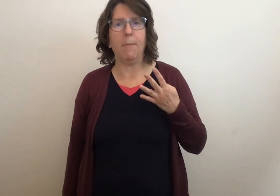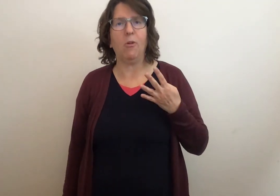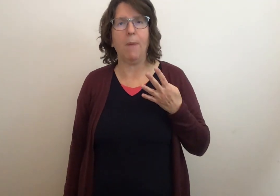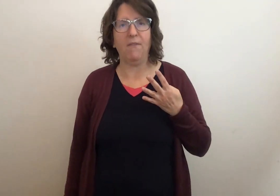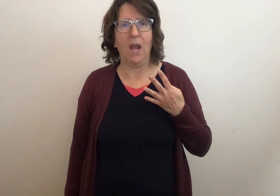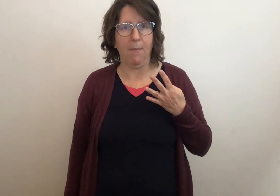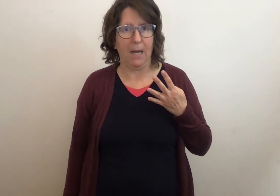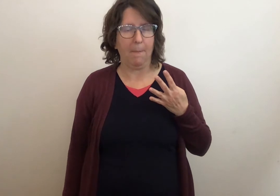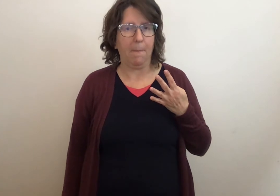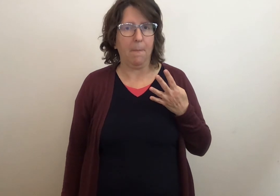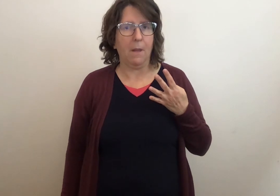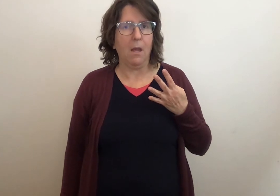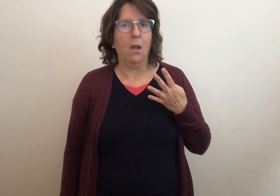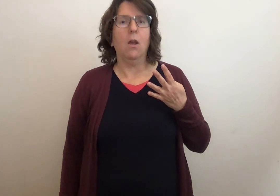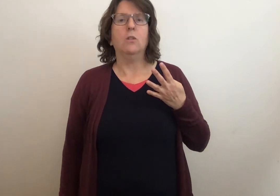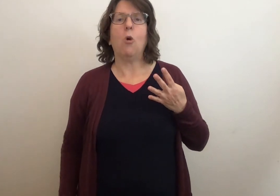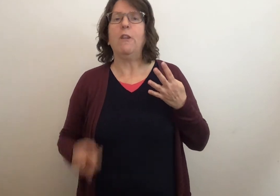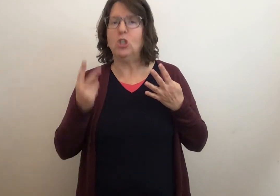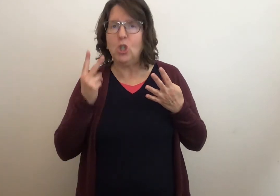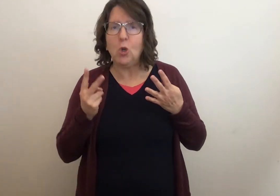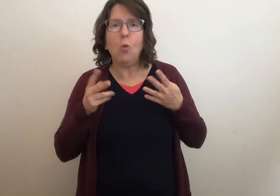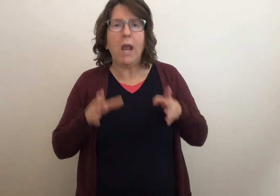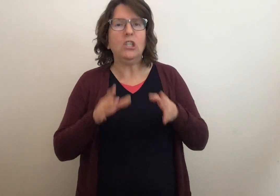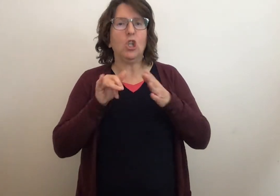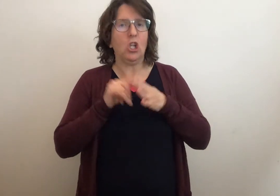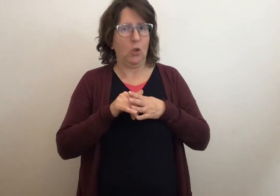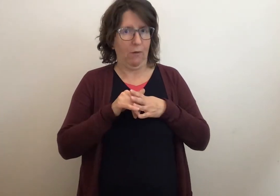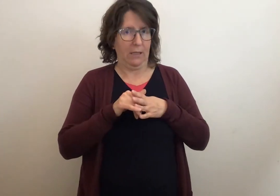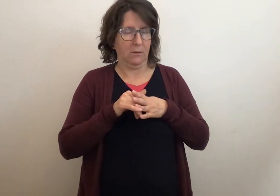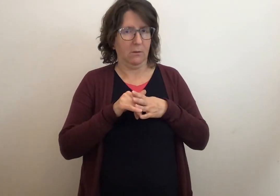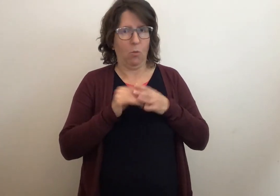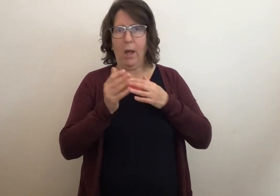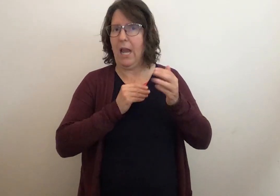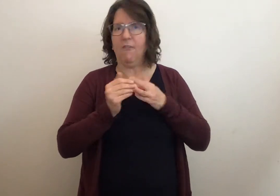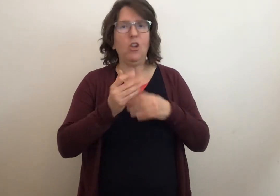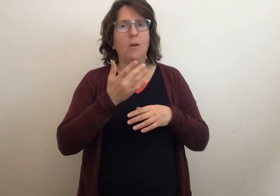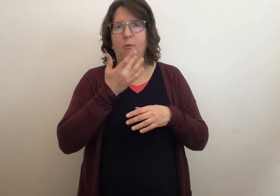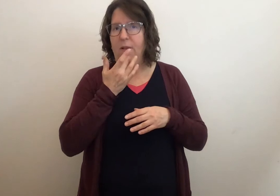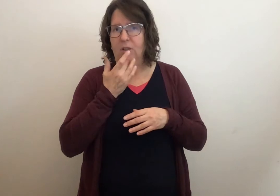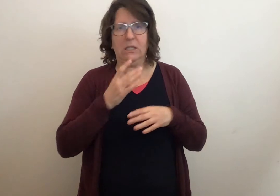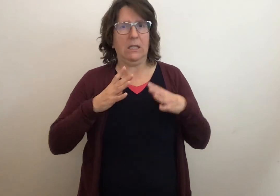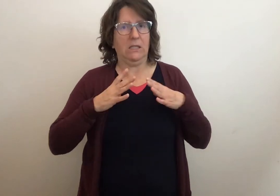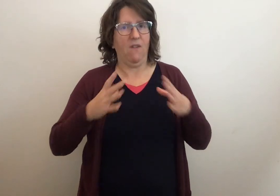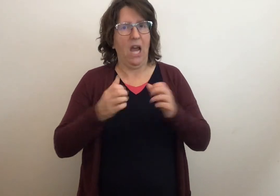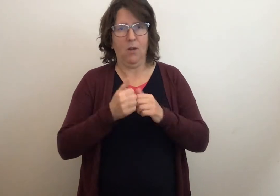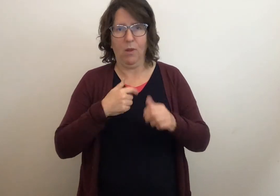people in my family. So there's 2 ways you can do that. Whatever your preference is fine with